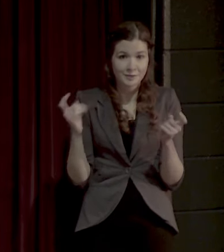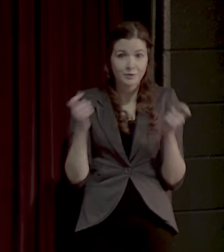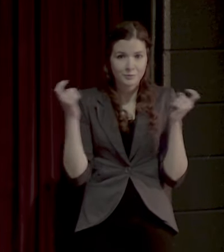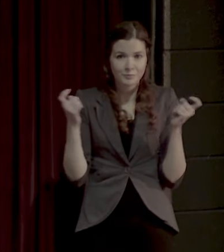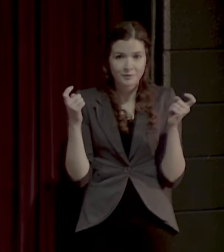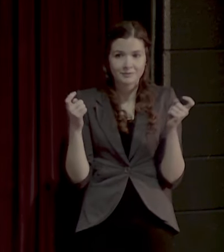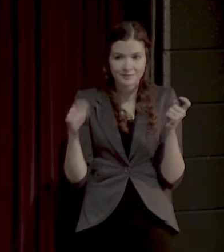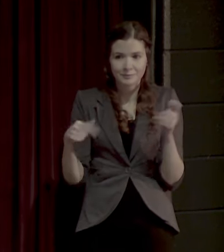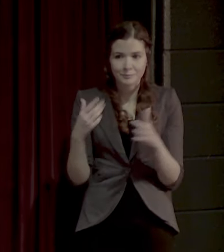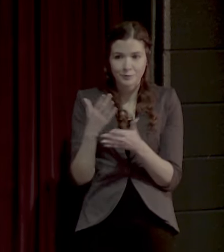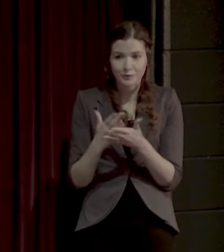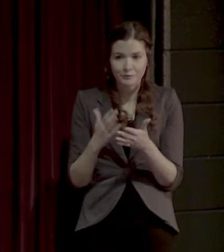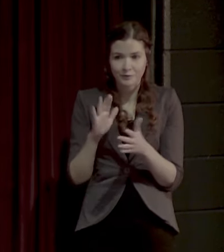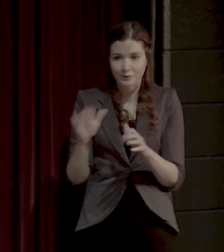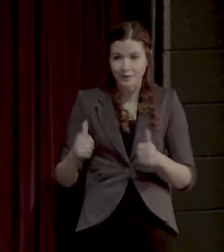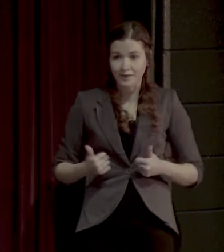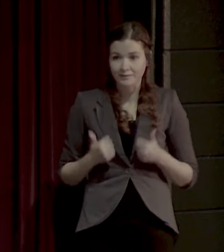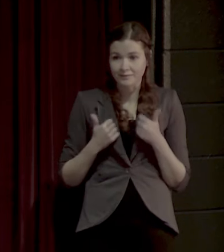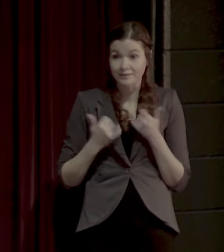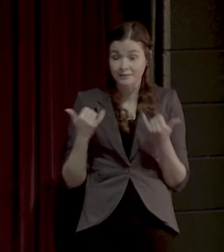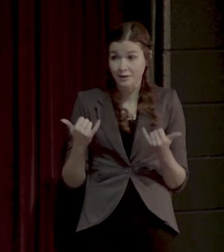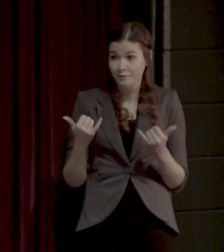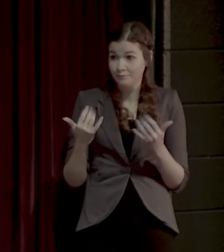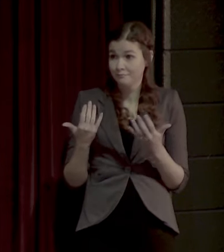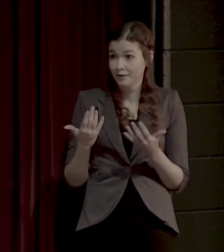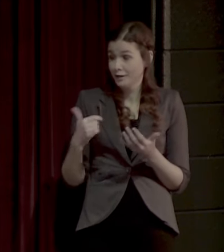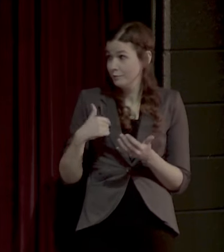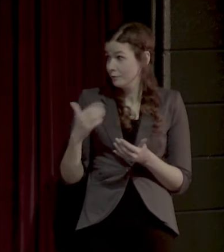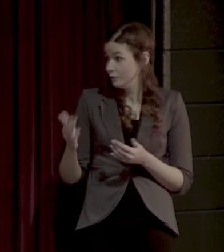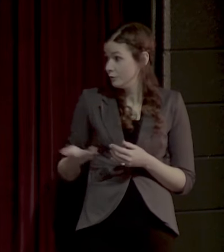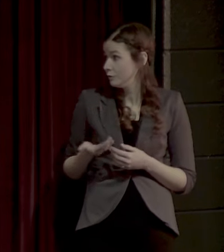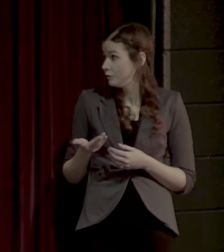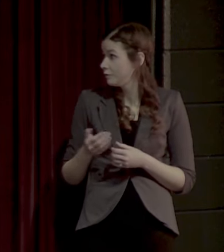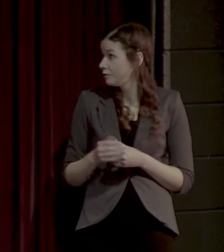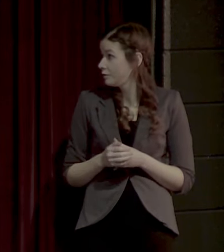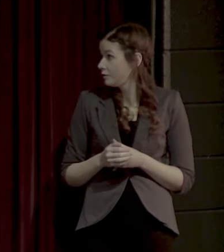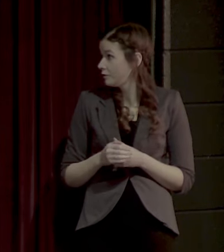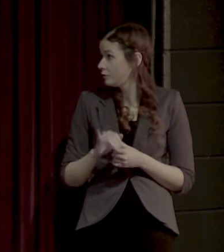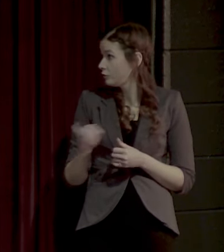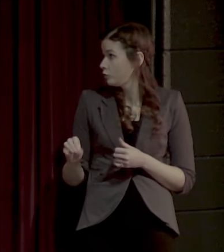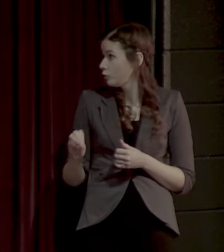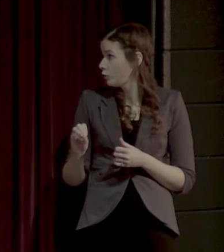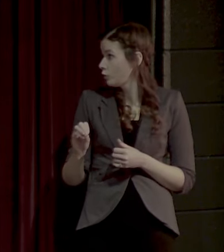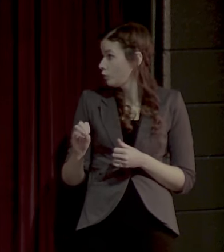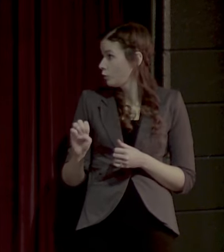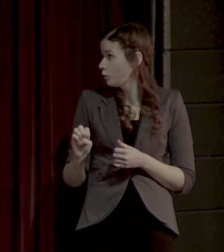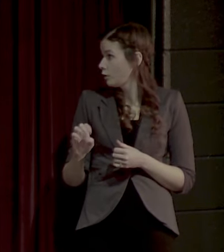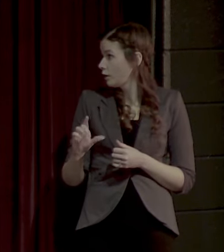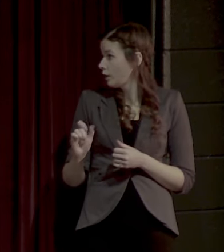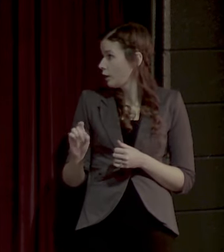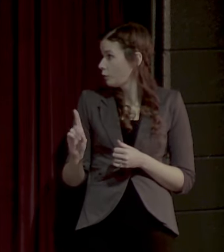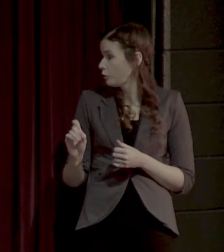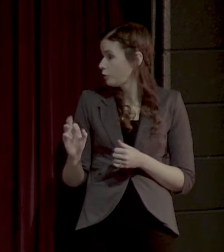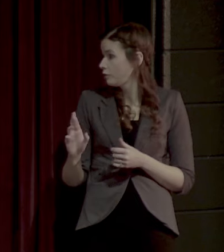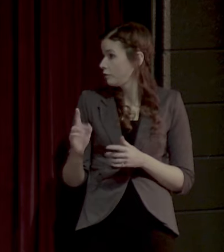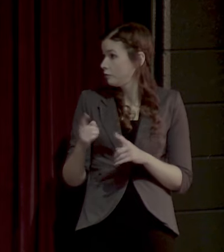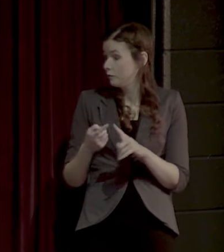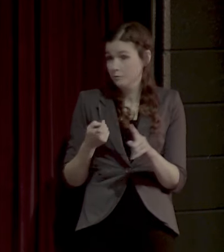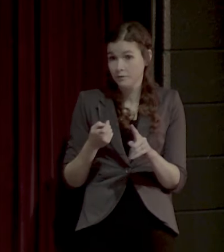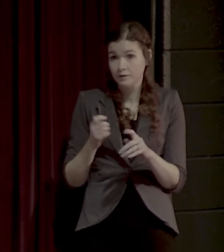lives. It's now my pleasure to introduce Jill Louders from the North Dakota State Board of Higher